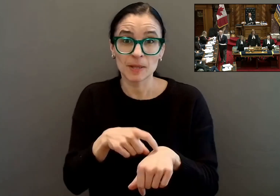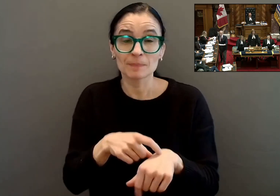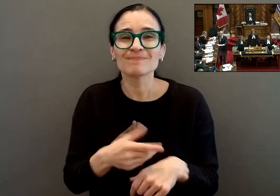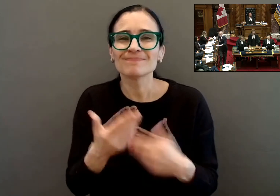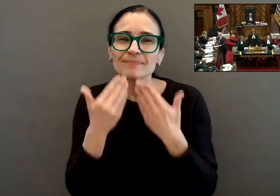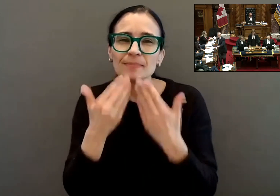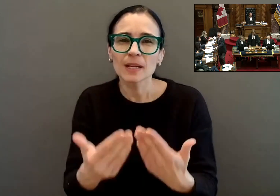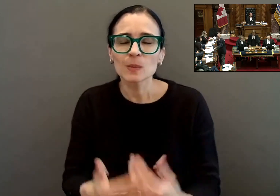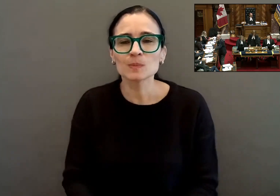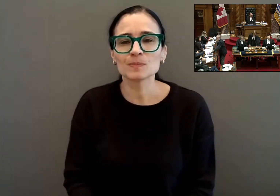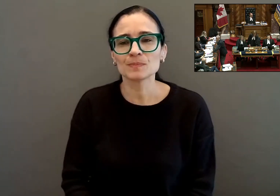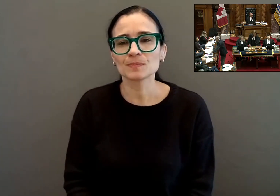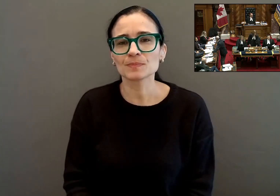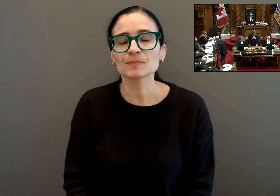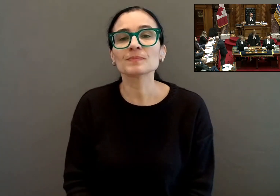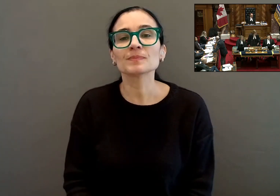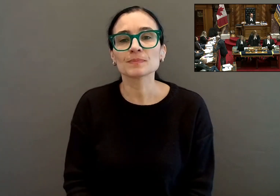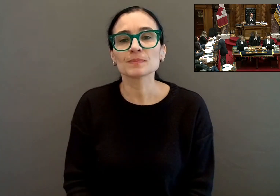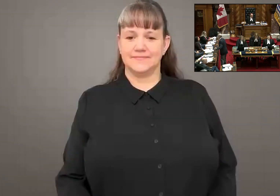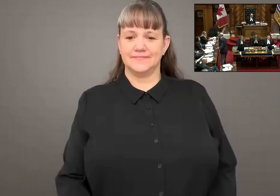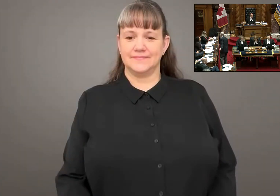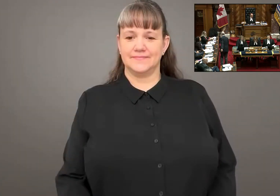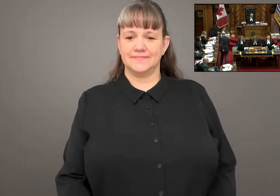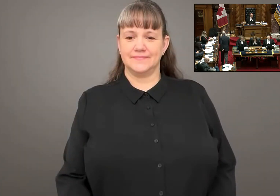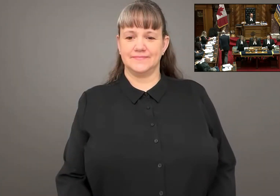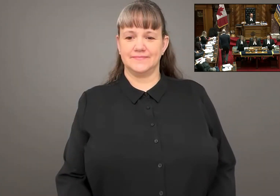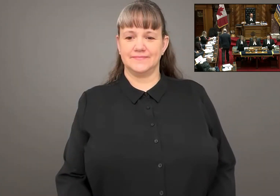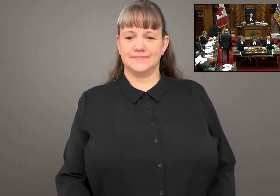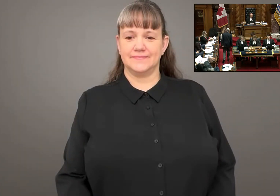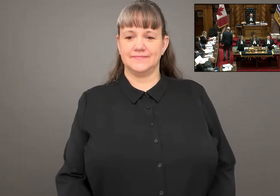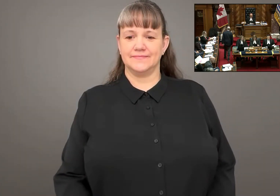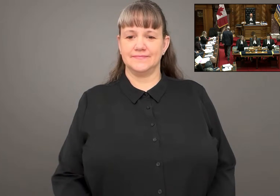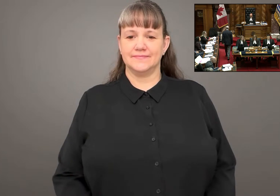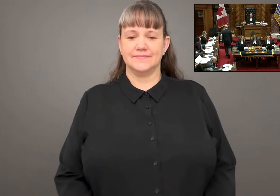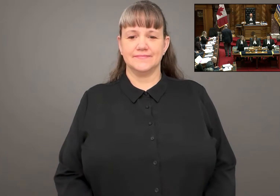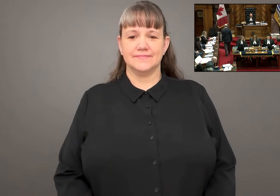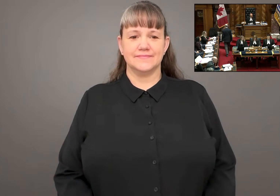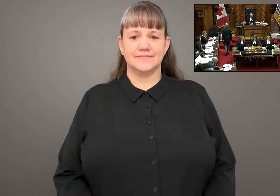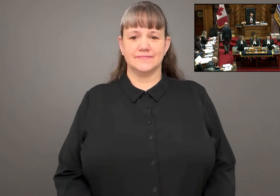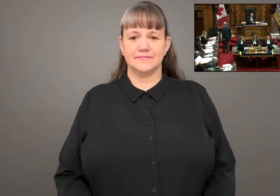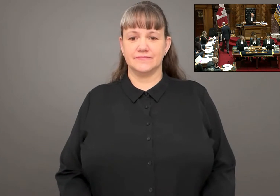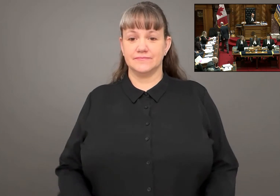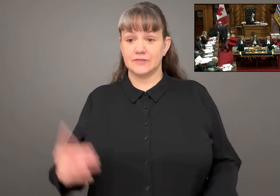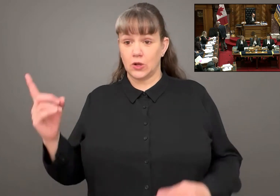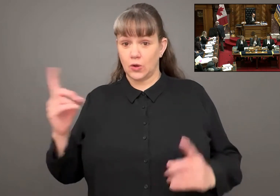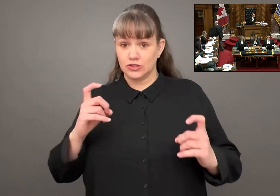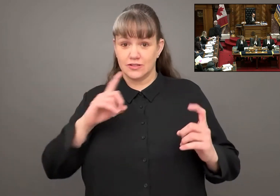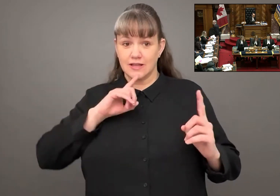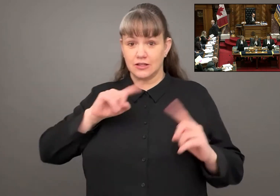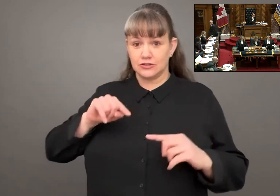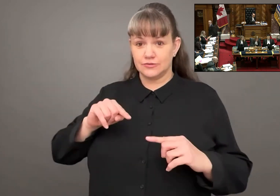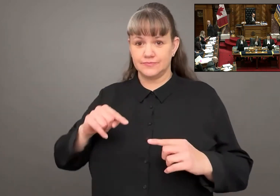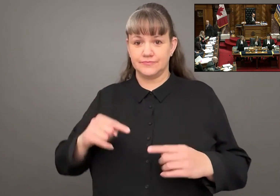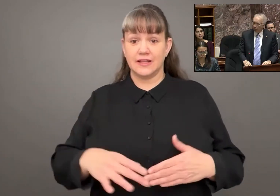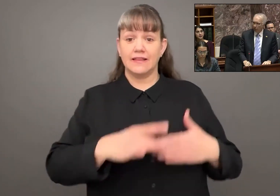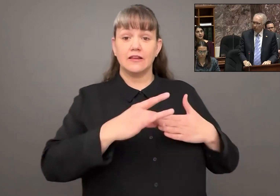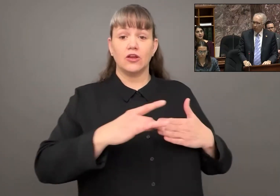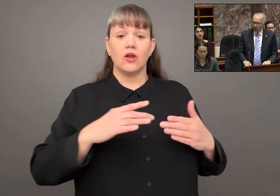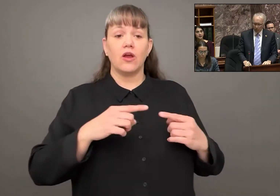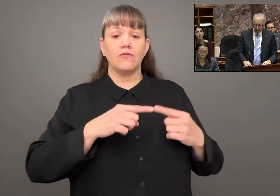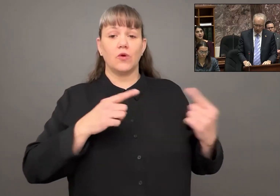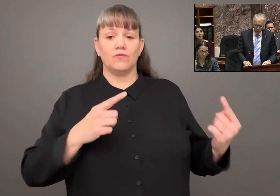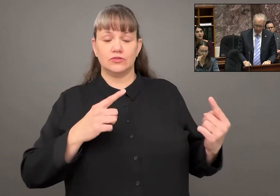Oral questions by members. Leader of the Official Opposition. Thank you, Mr. Speaker. The Premier has been in power